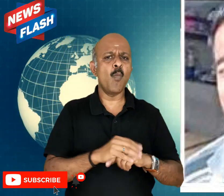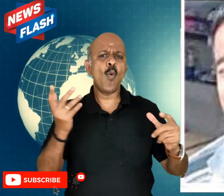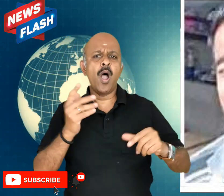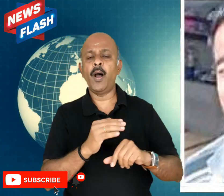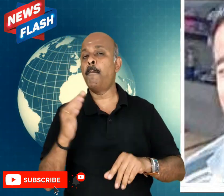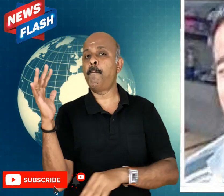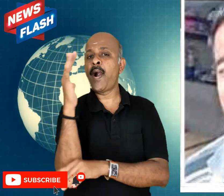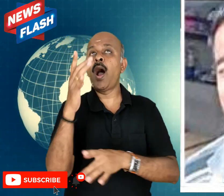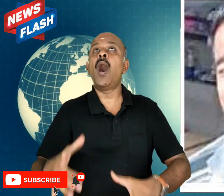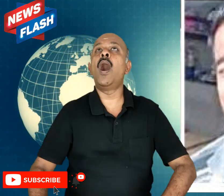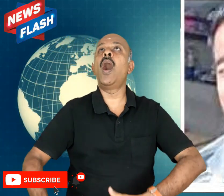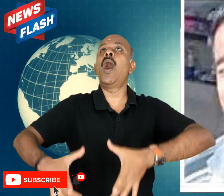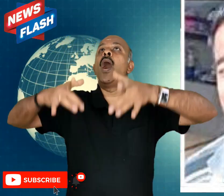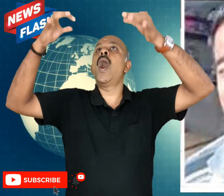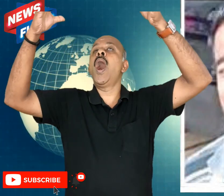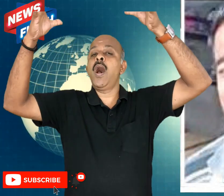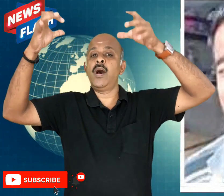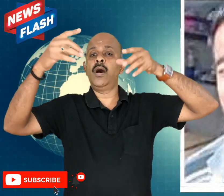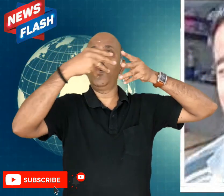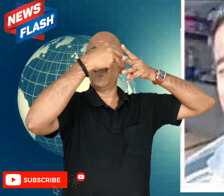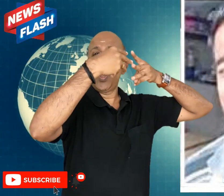The tree was leaning upon the electric pole,